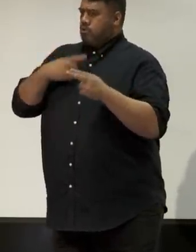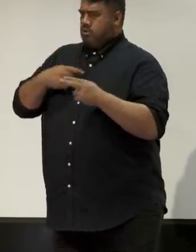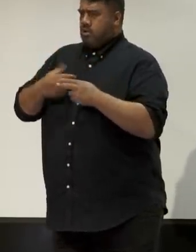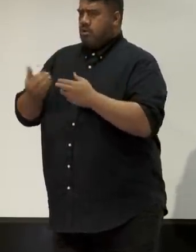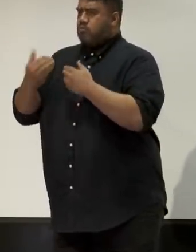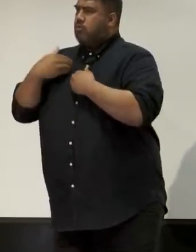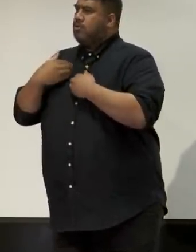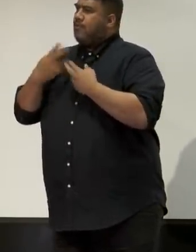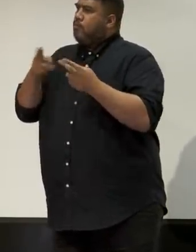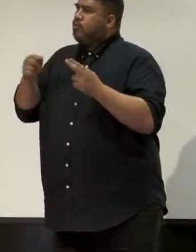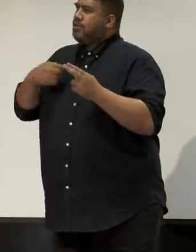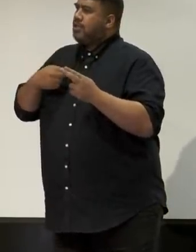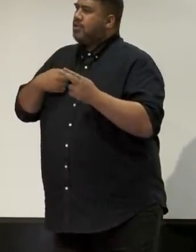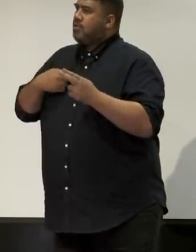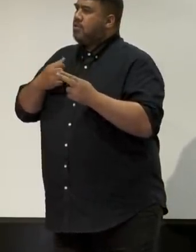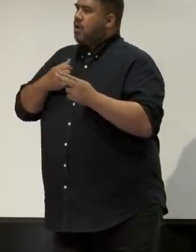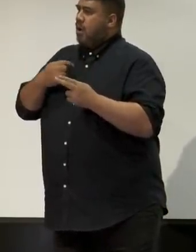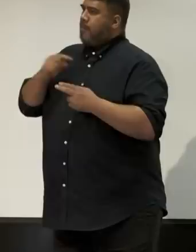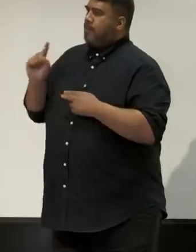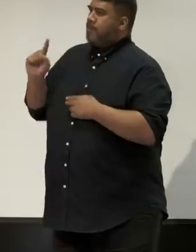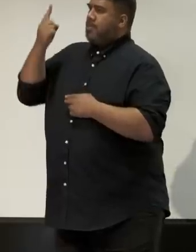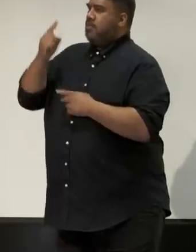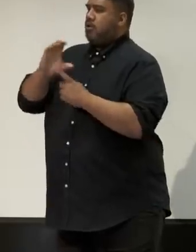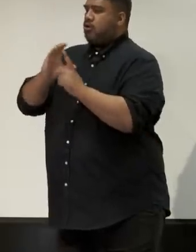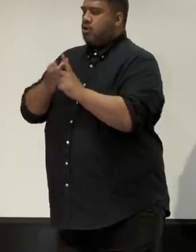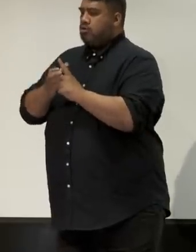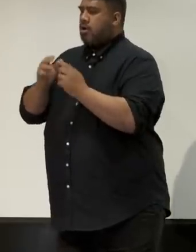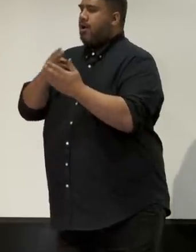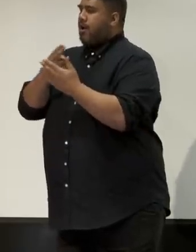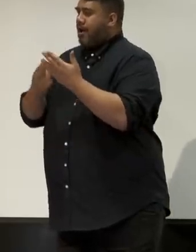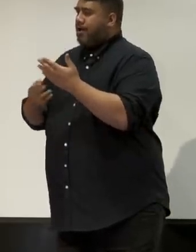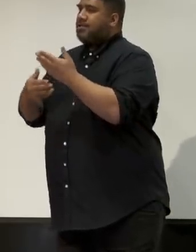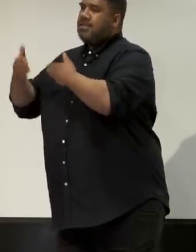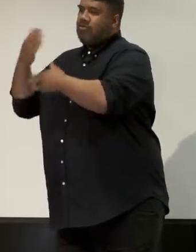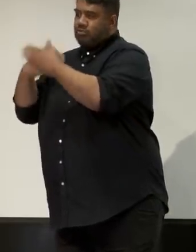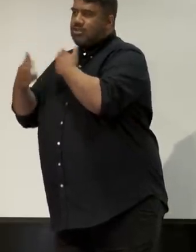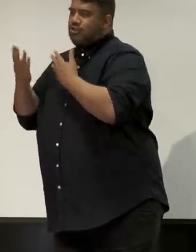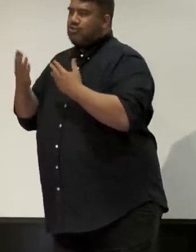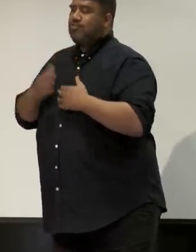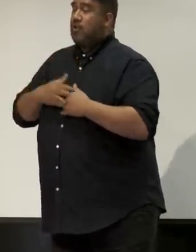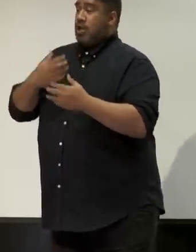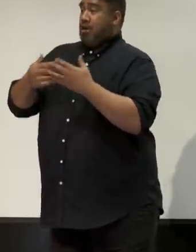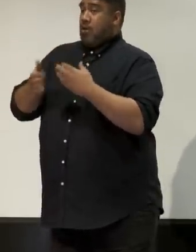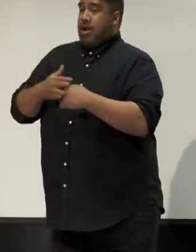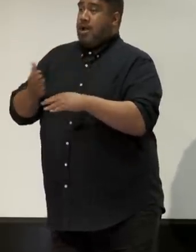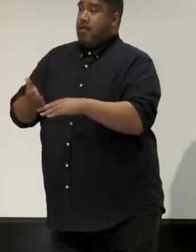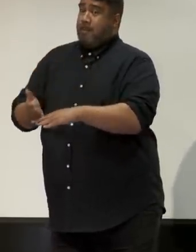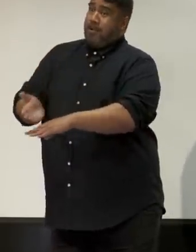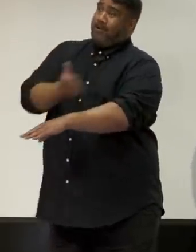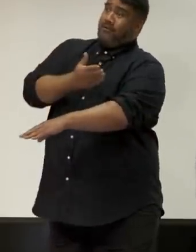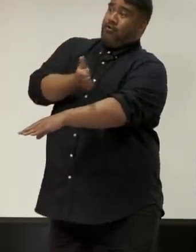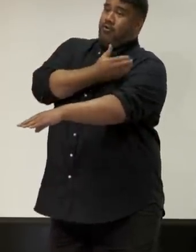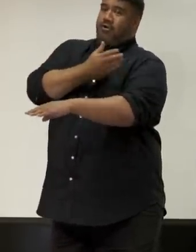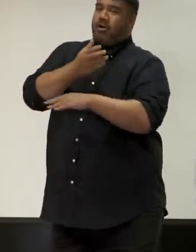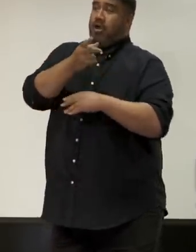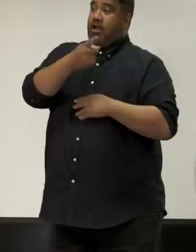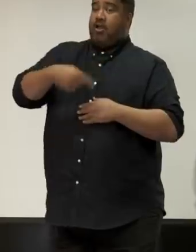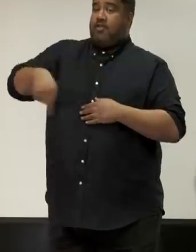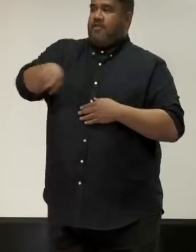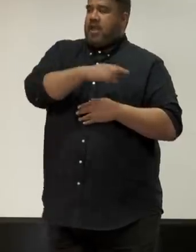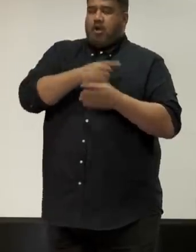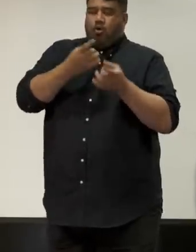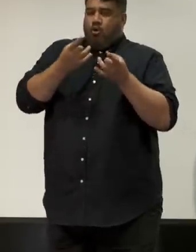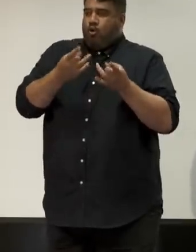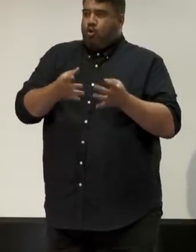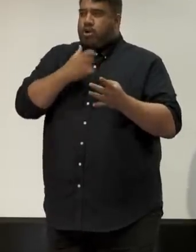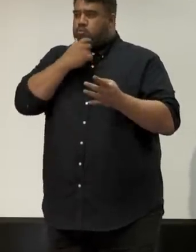arts, culture and heritage. And they indicated, even before we were considering the Alert Level 1 settings or a move to them, that they were already